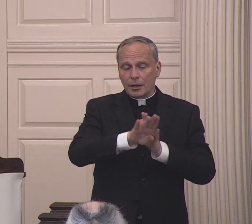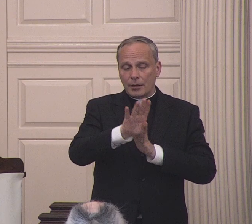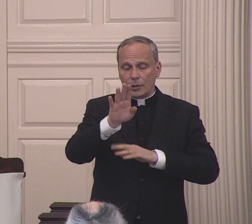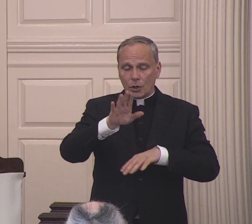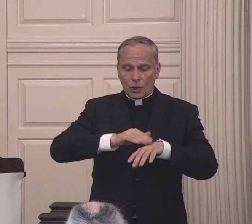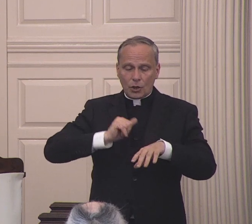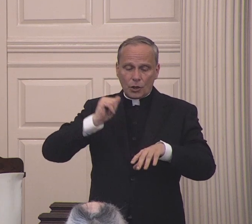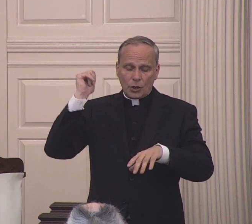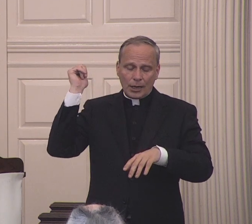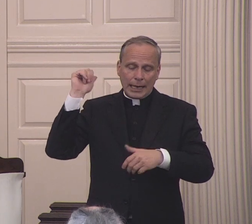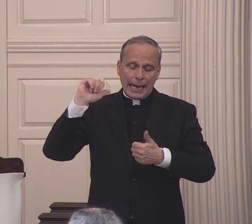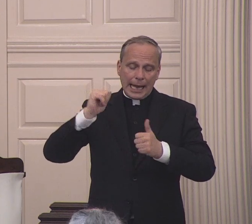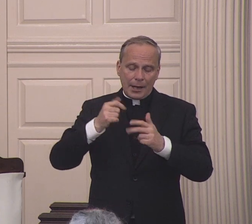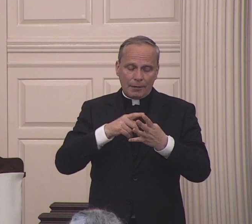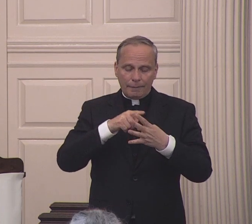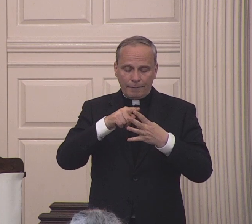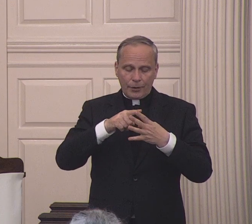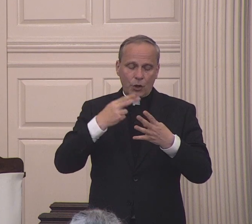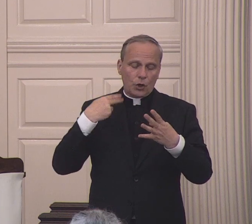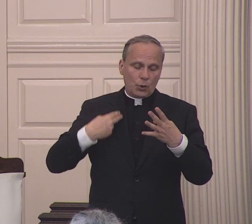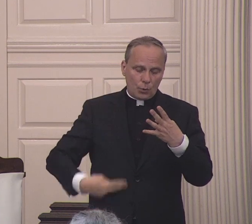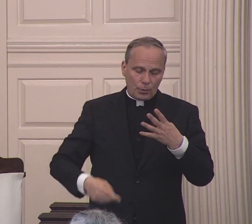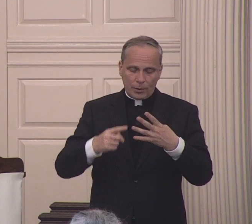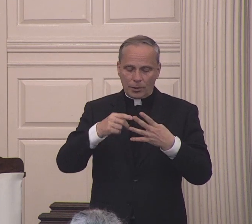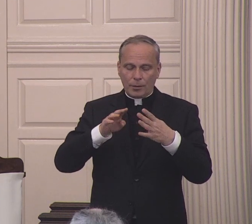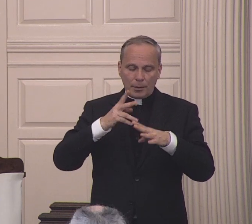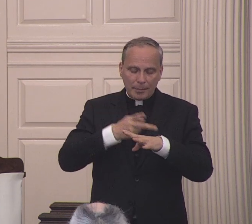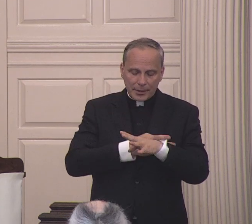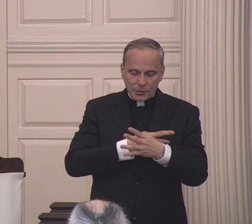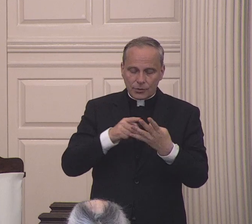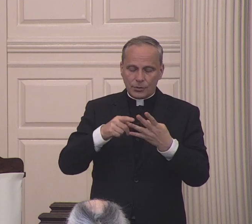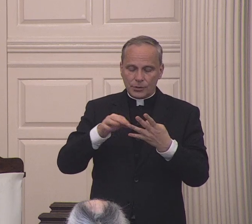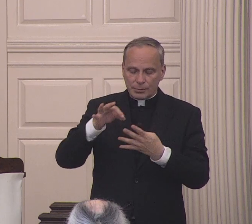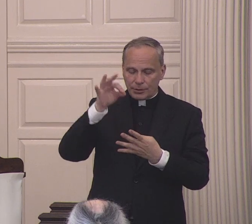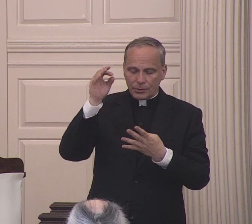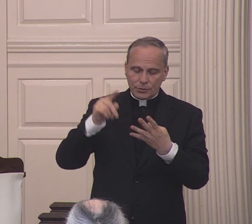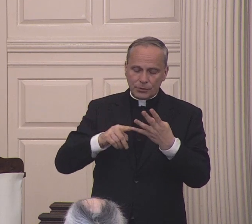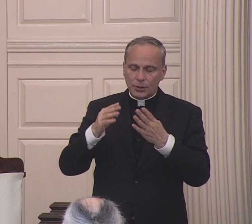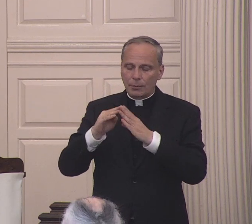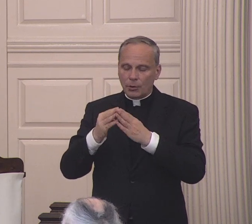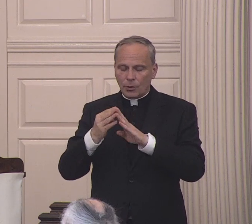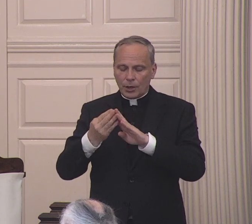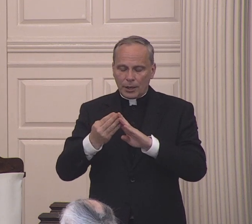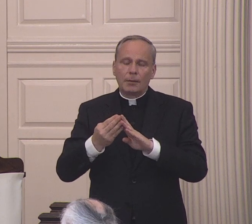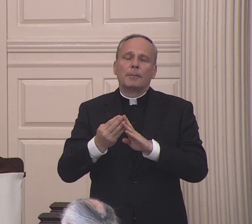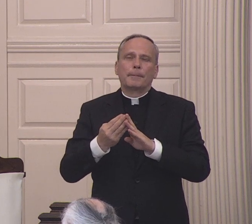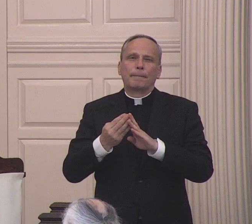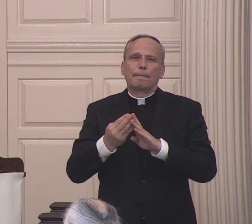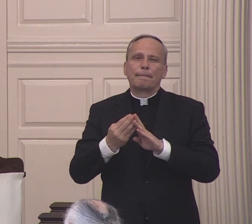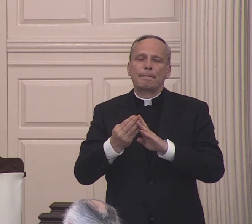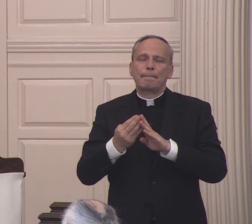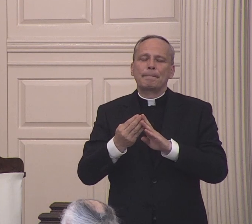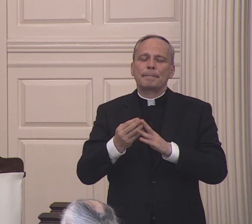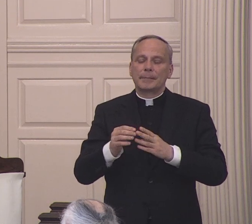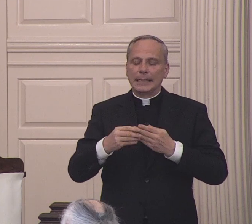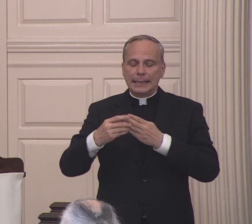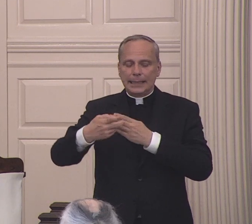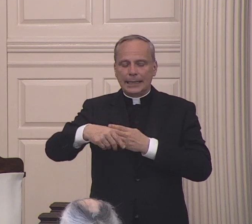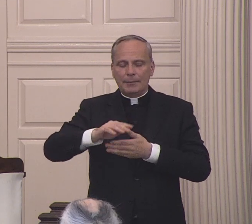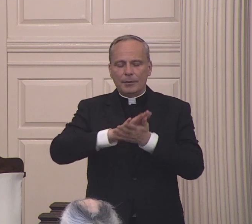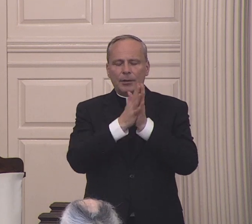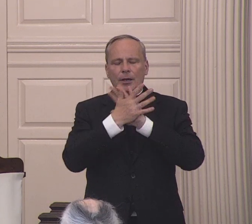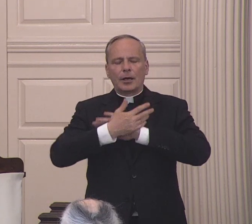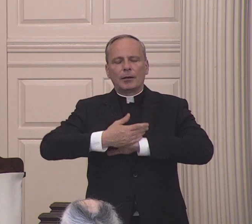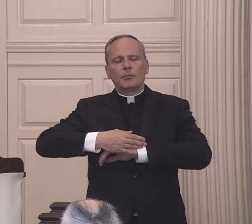vocations through their human, pastoral, spiritual, and community formation, leading them to be